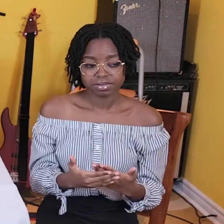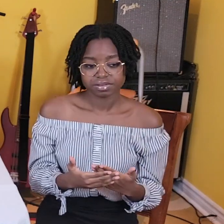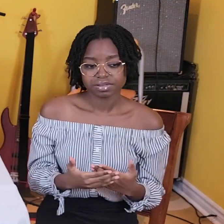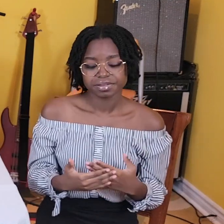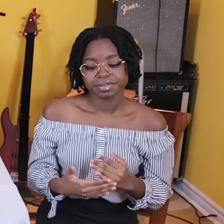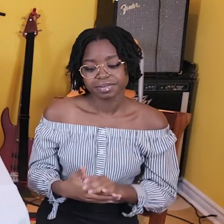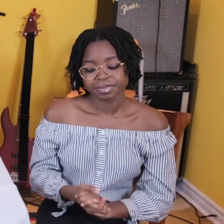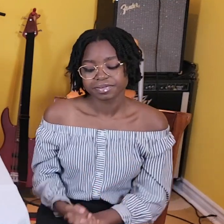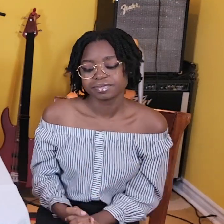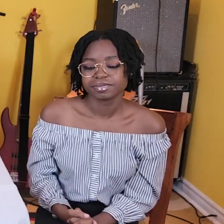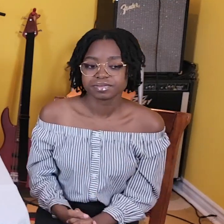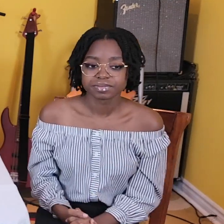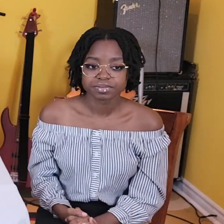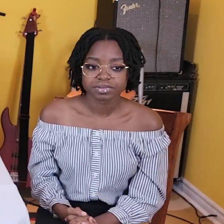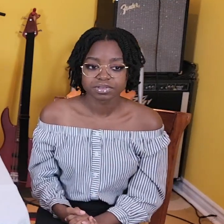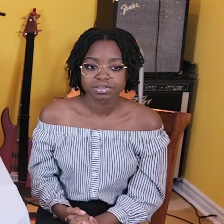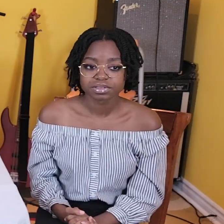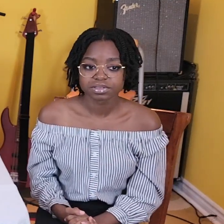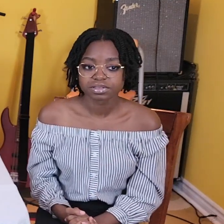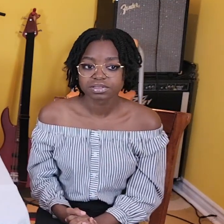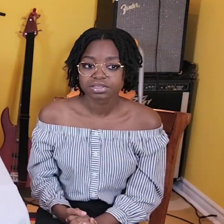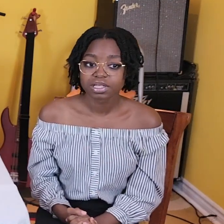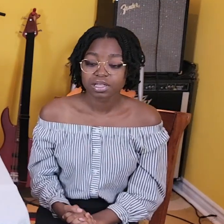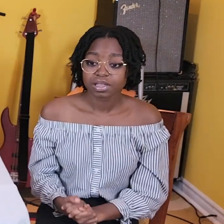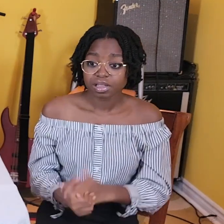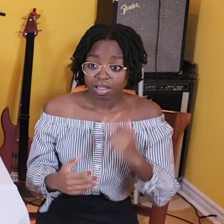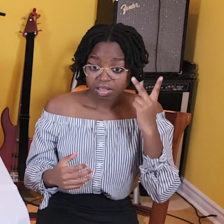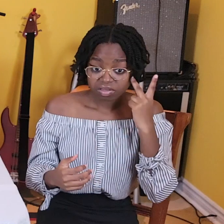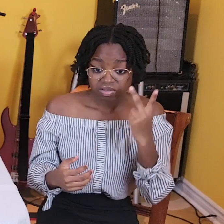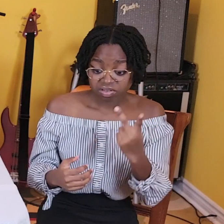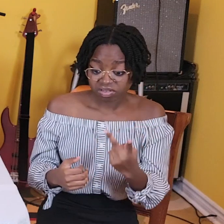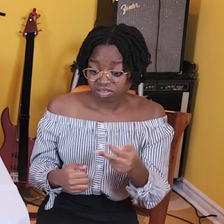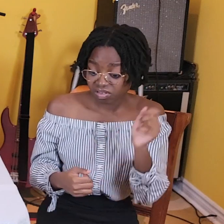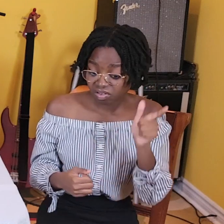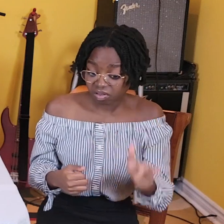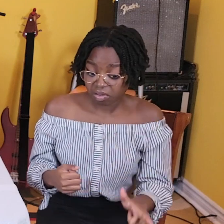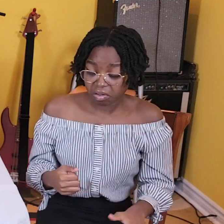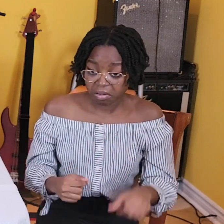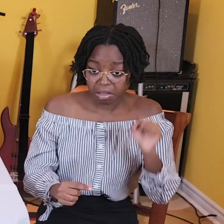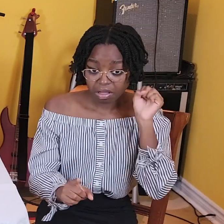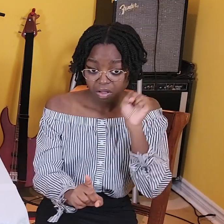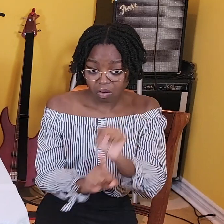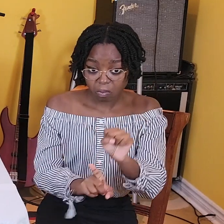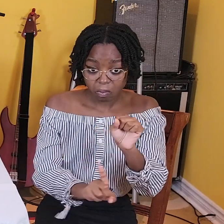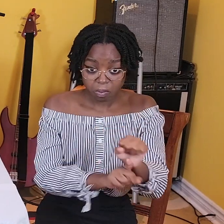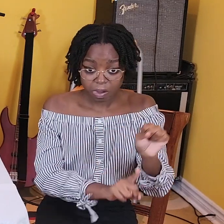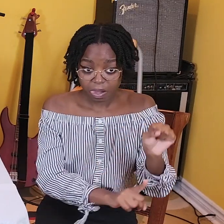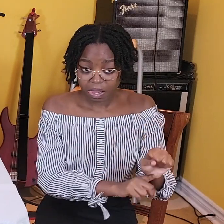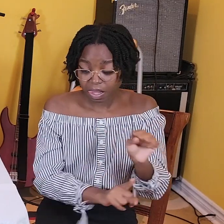So here we are. We see all these betrayals. We see all these